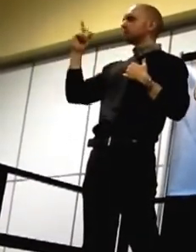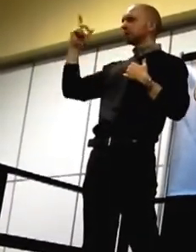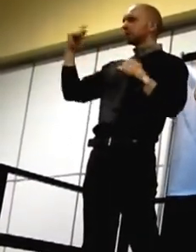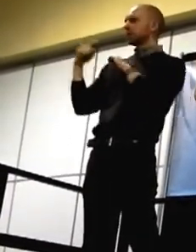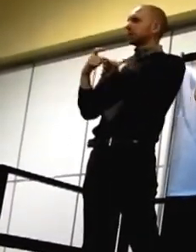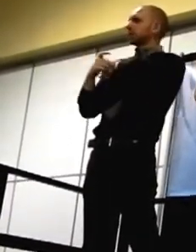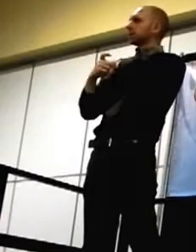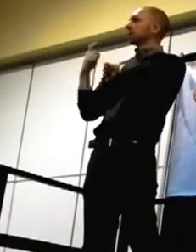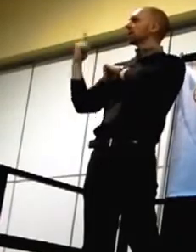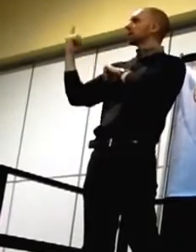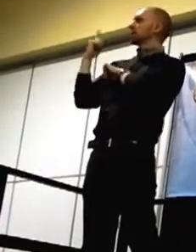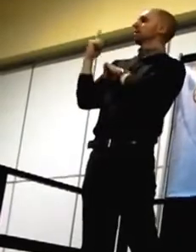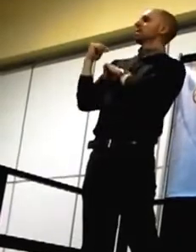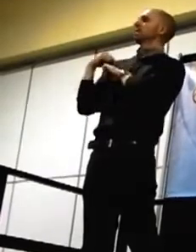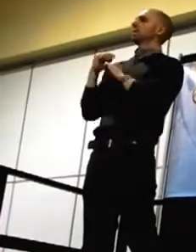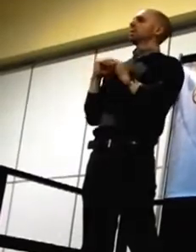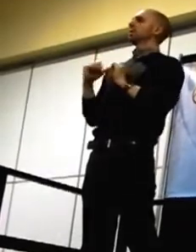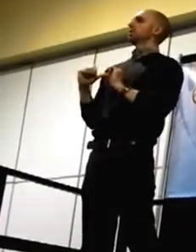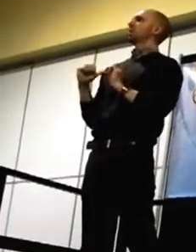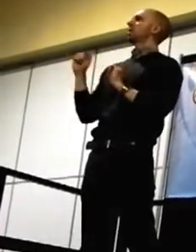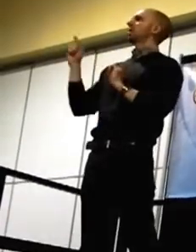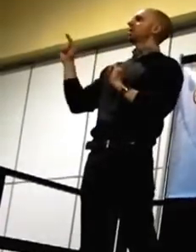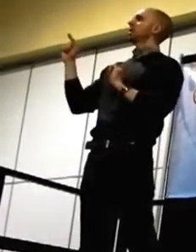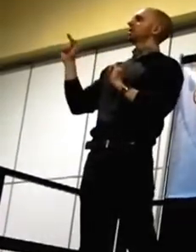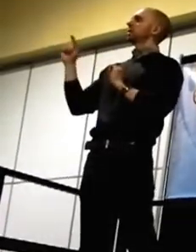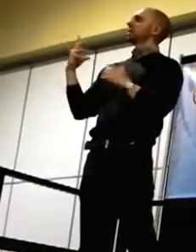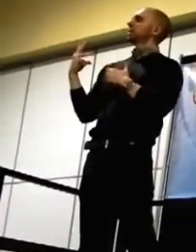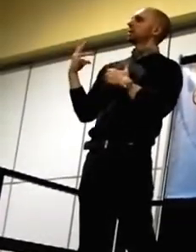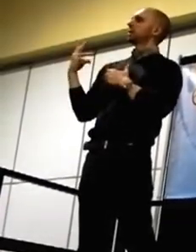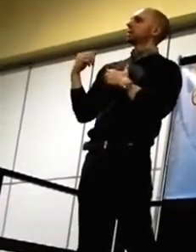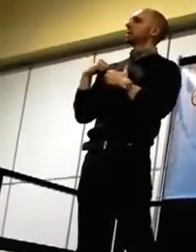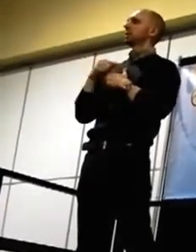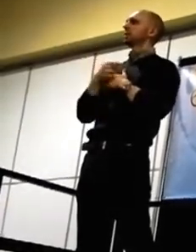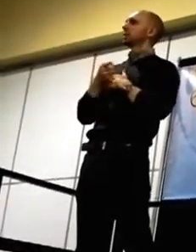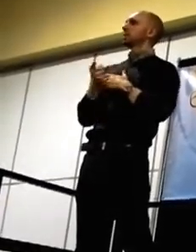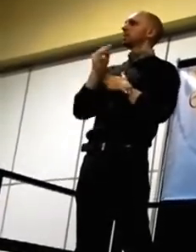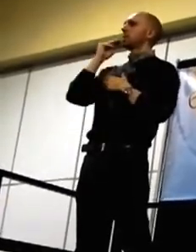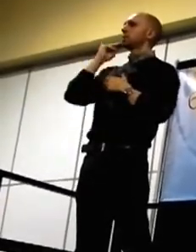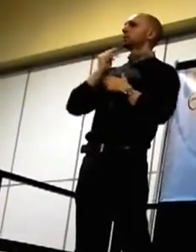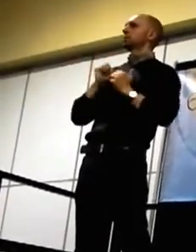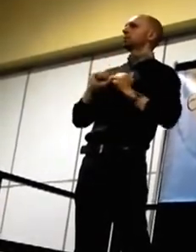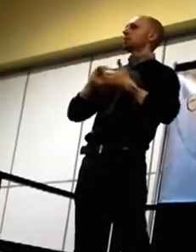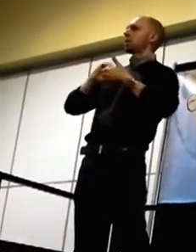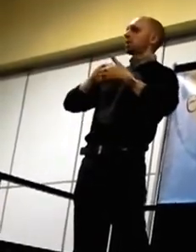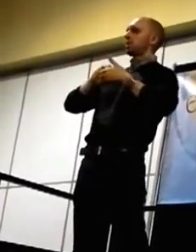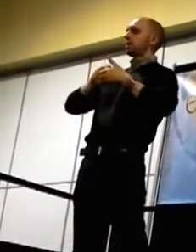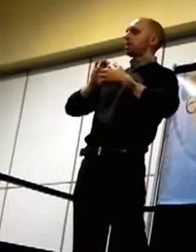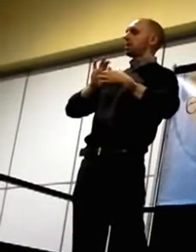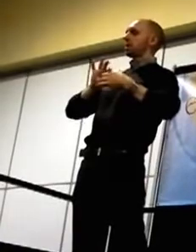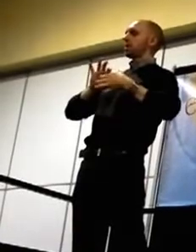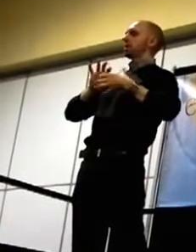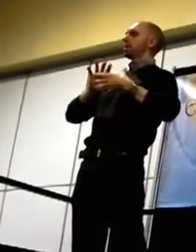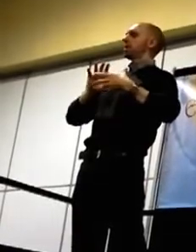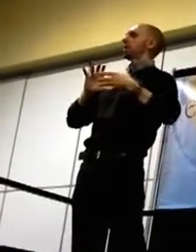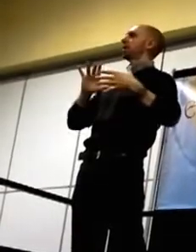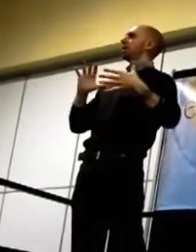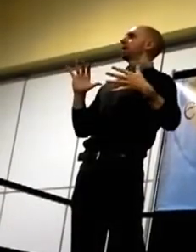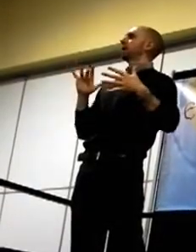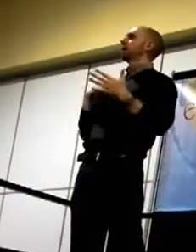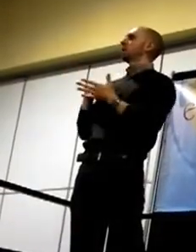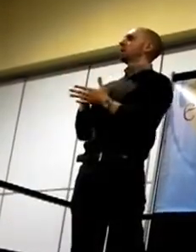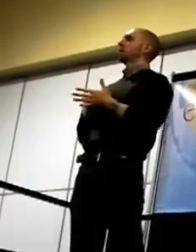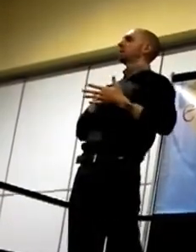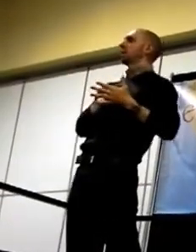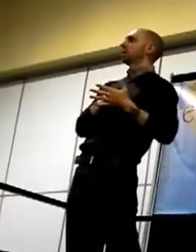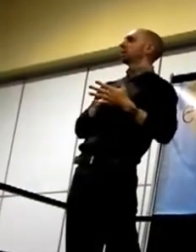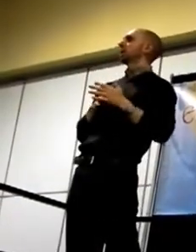Satan succeeded, is to create enmity and deviation among Muslims. Whether we're talking about Muslim at the level of the